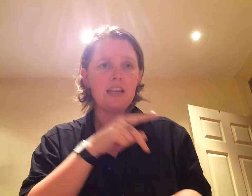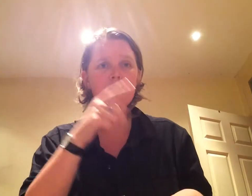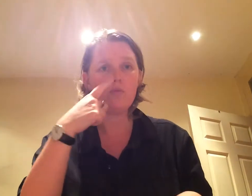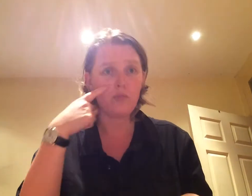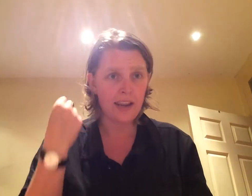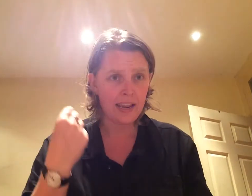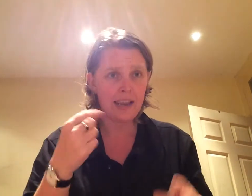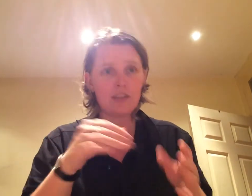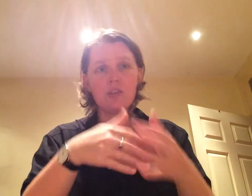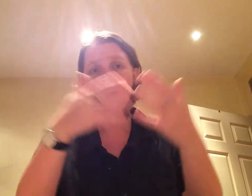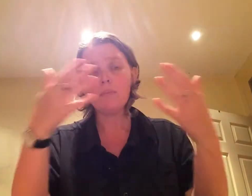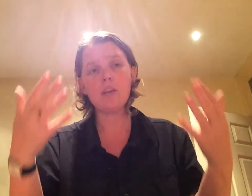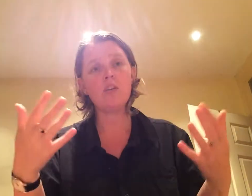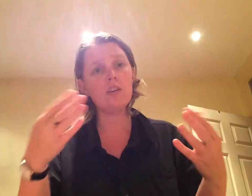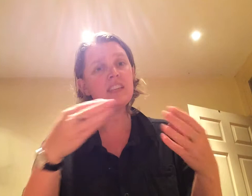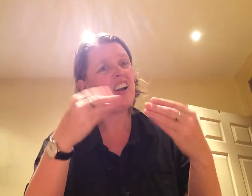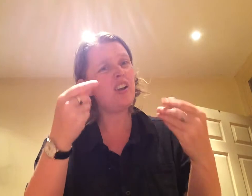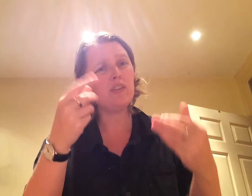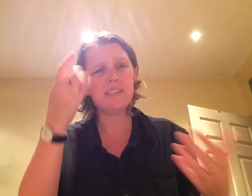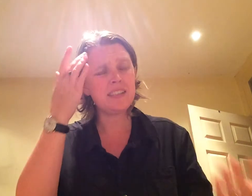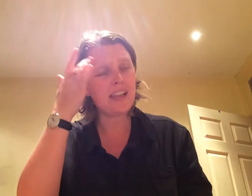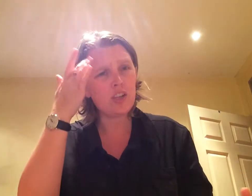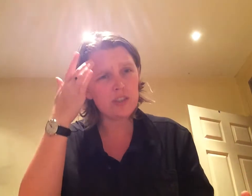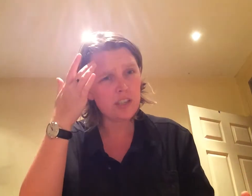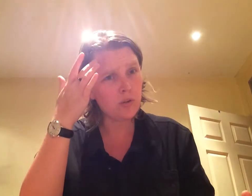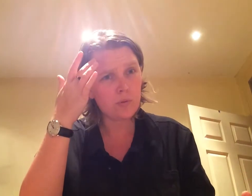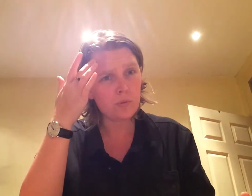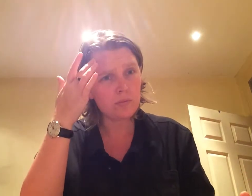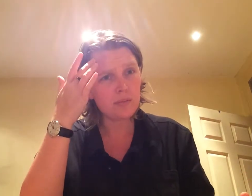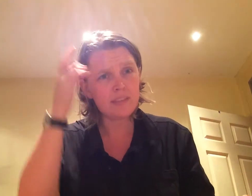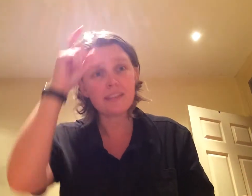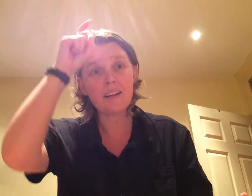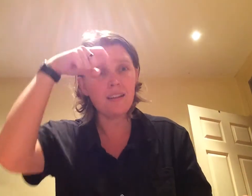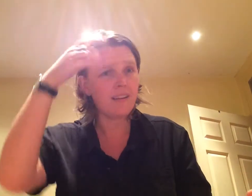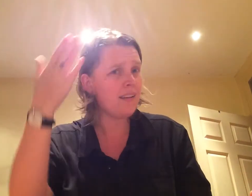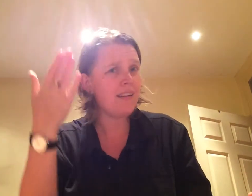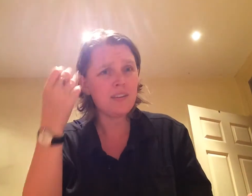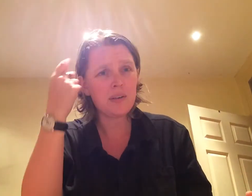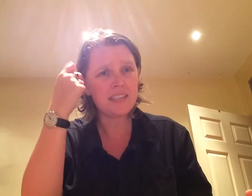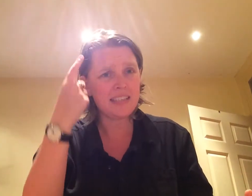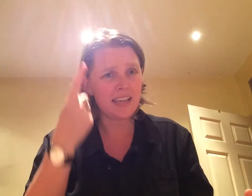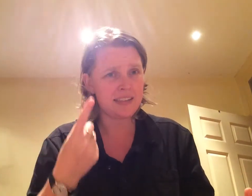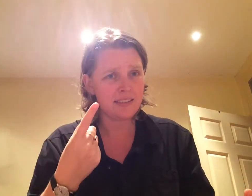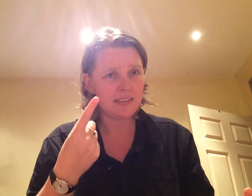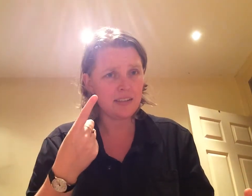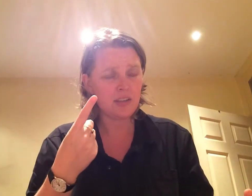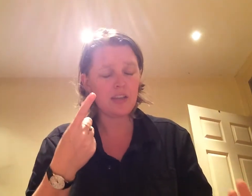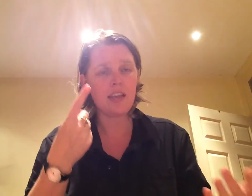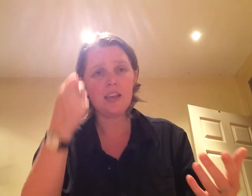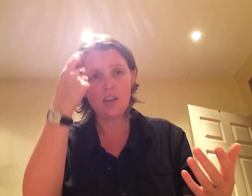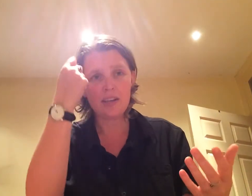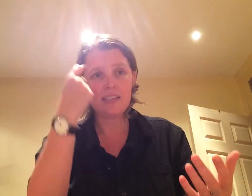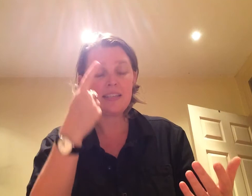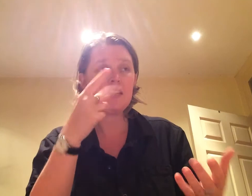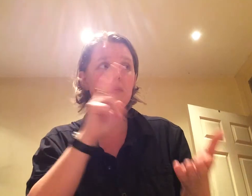or French, because a lot of it's like logical. It's like, you understand, okay? Understand it because